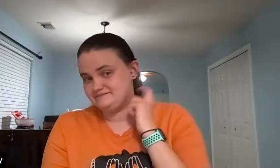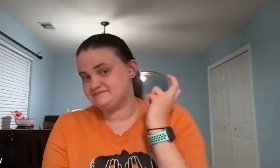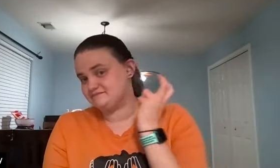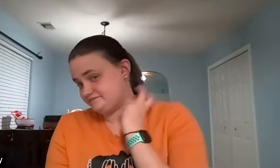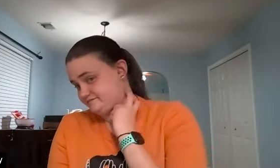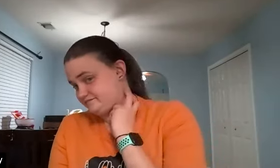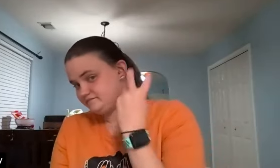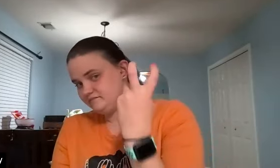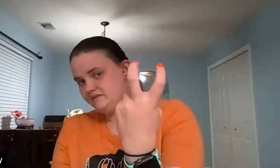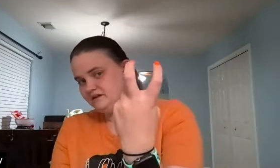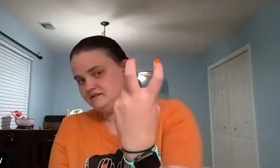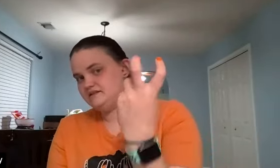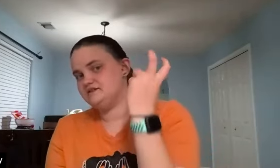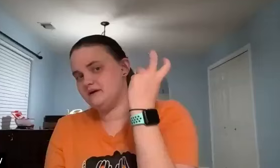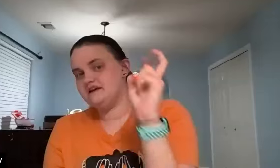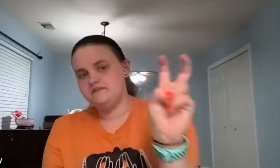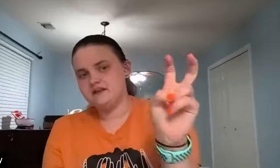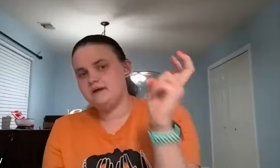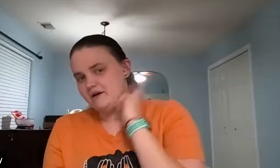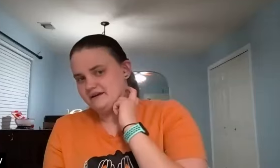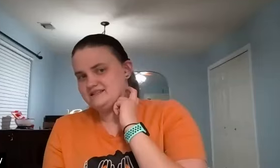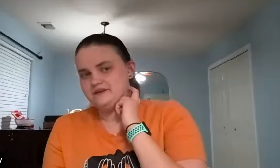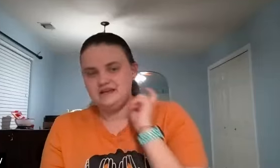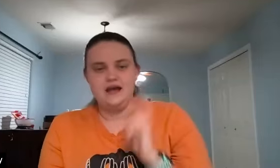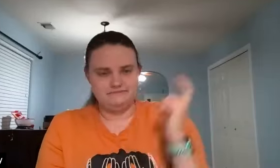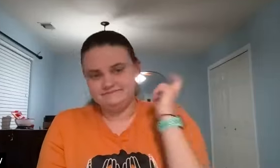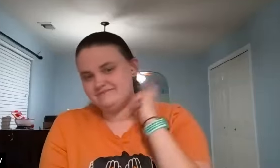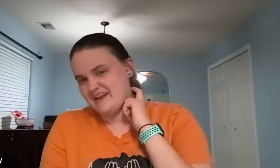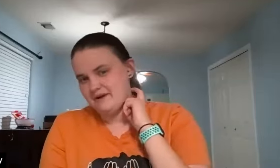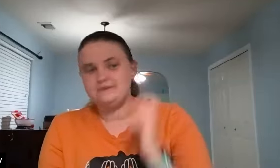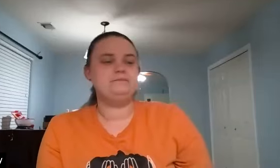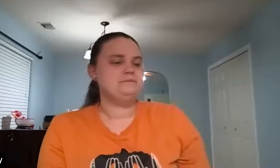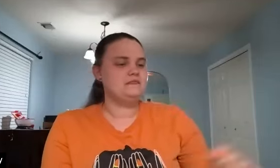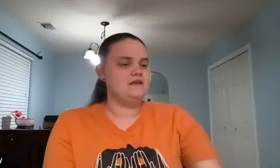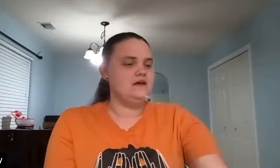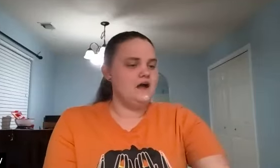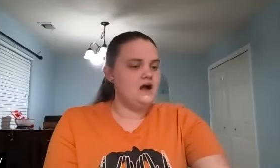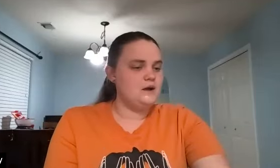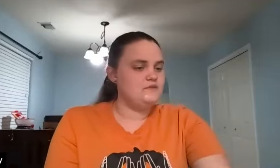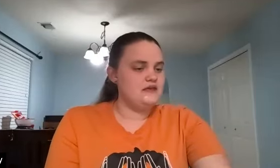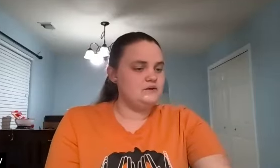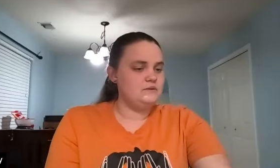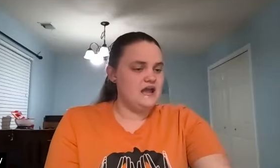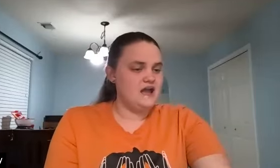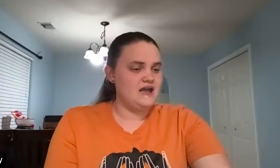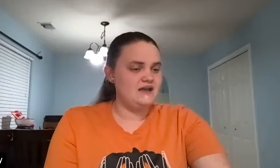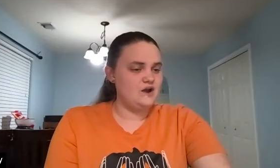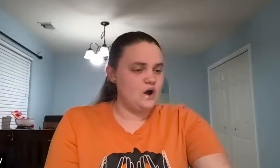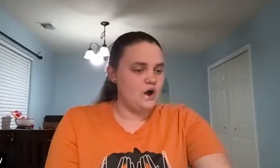The 2X. Think about how it gets bit. Yeah. Vampire. Then we had